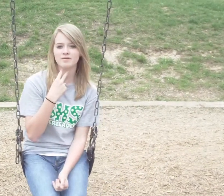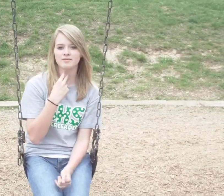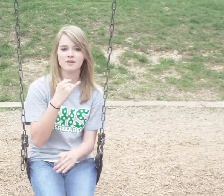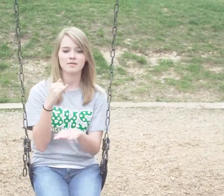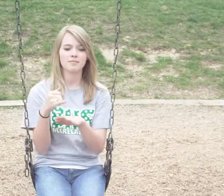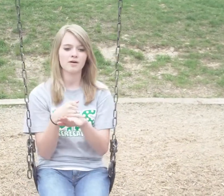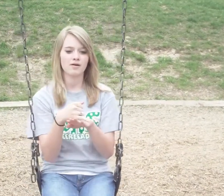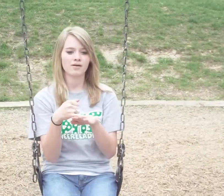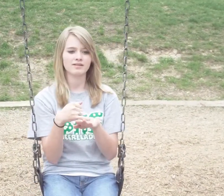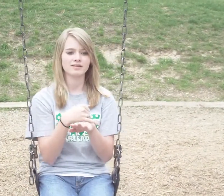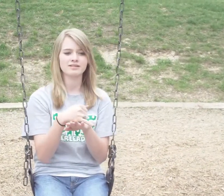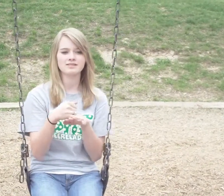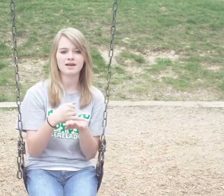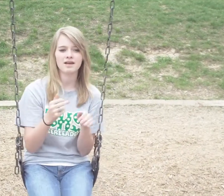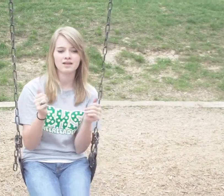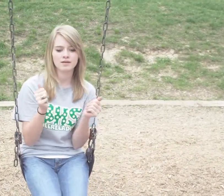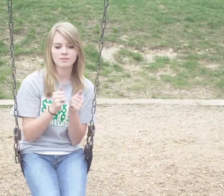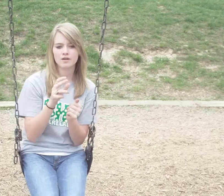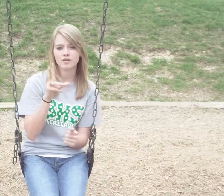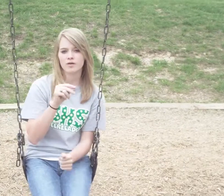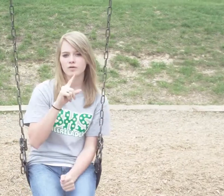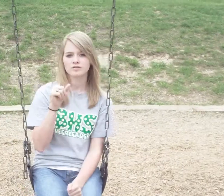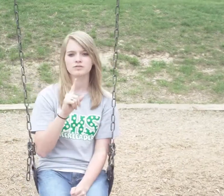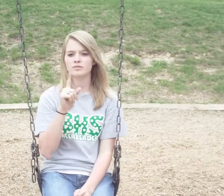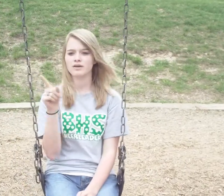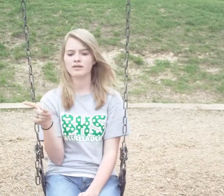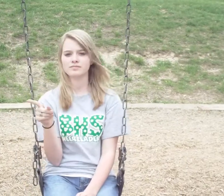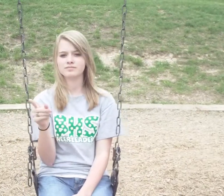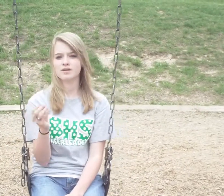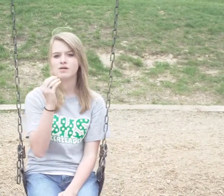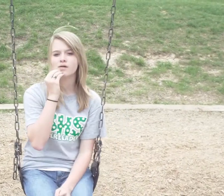Trapped up on this island where nowhere to get